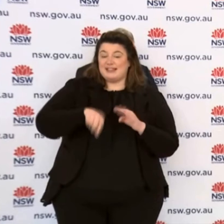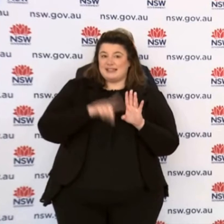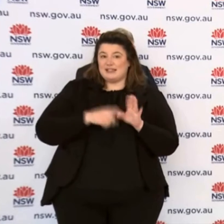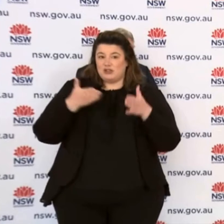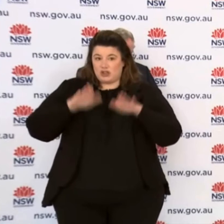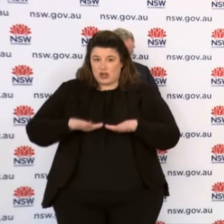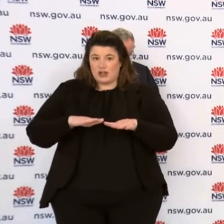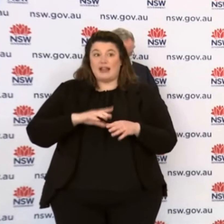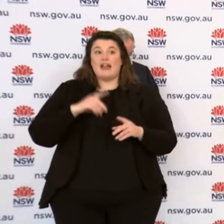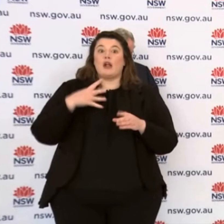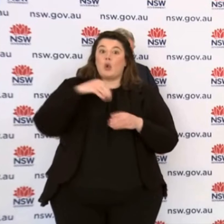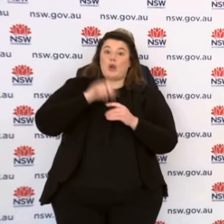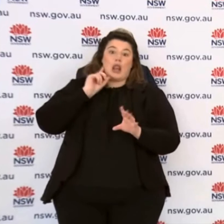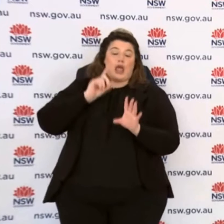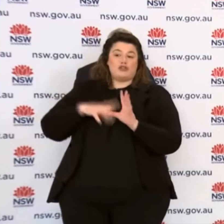since the beginning of the pandemic.